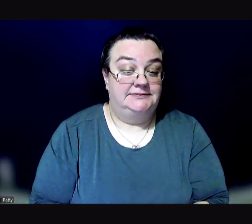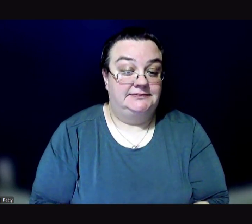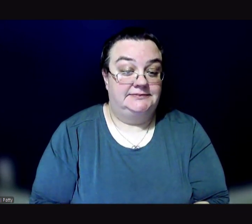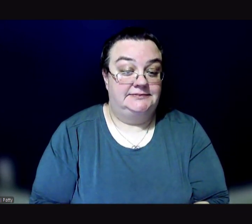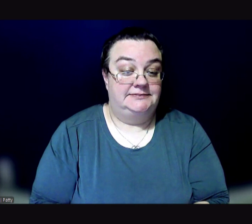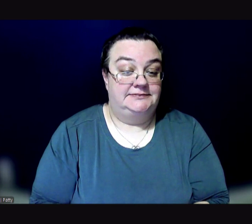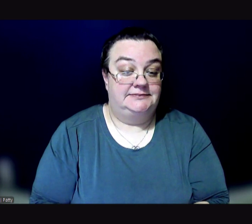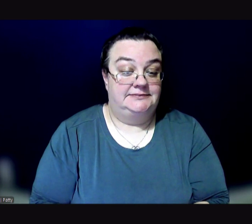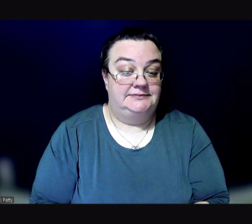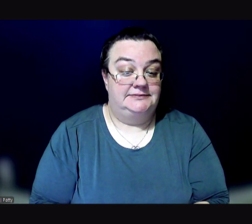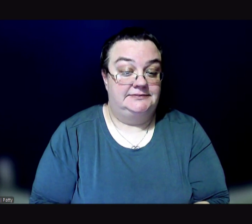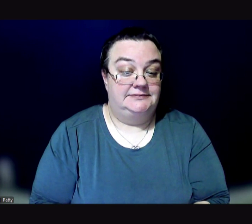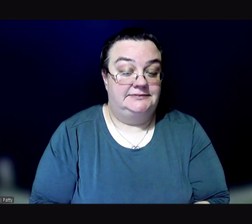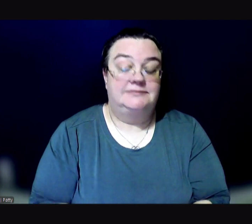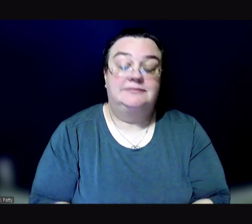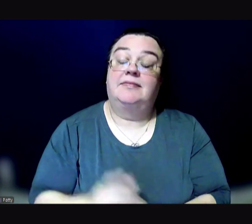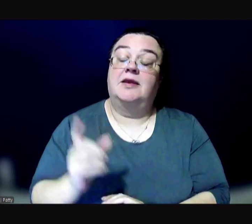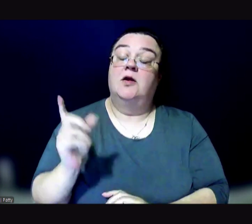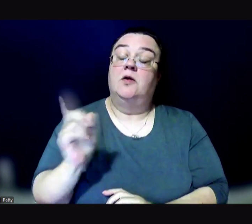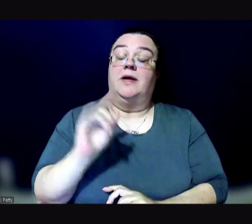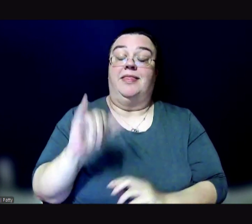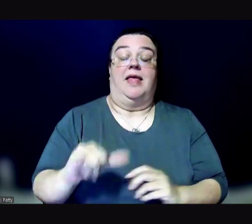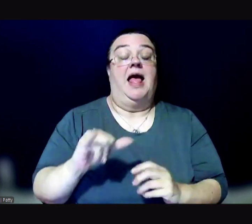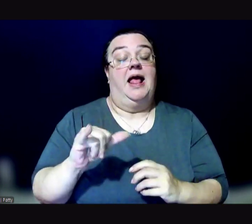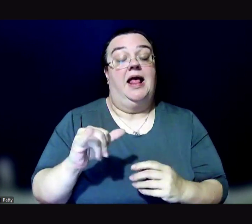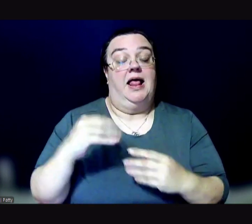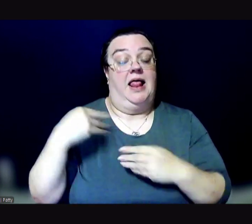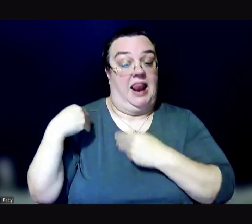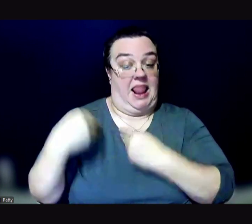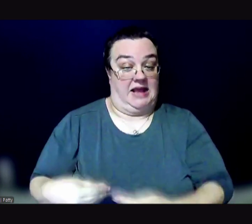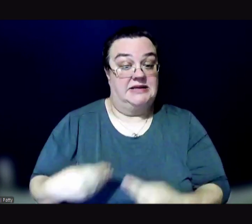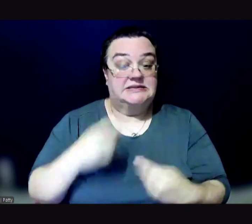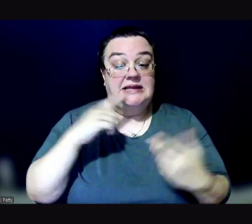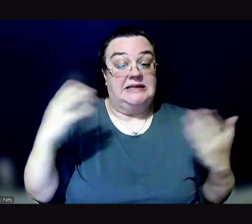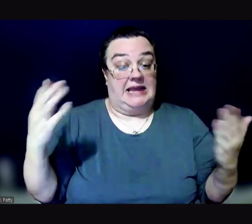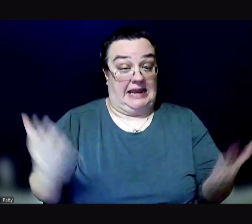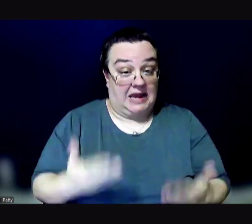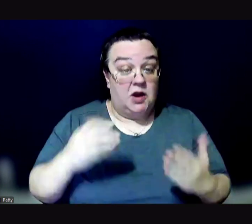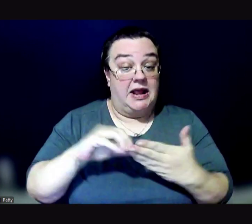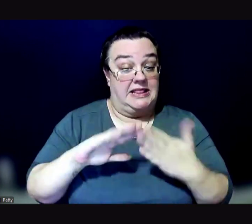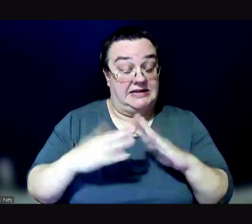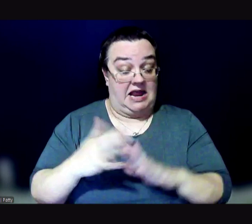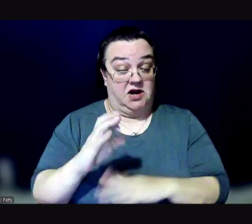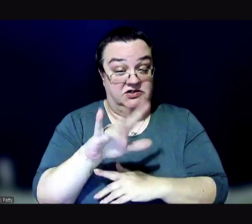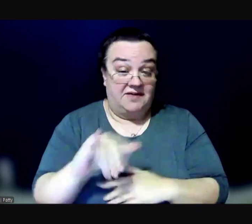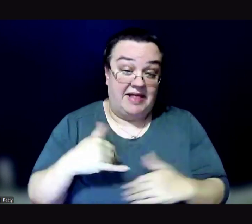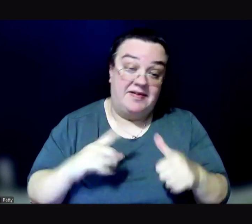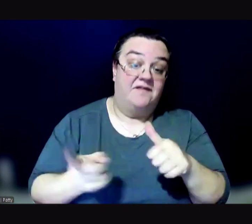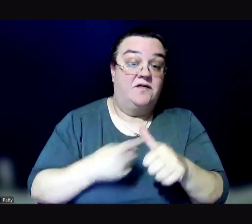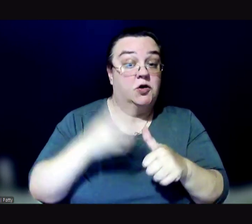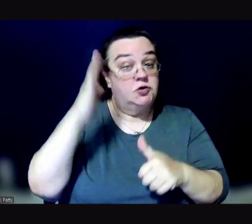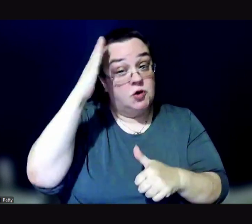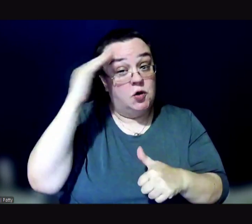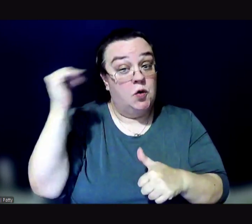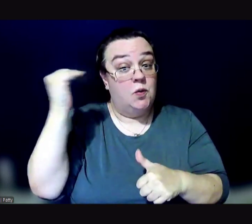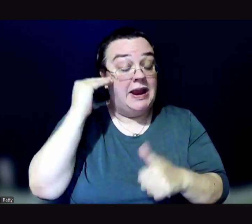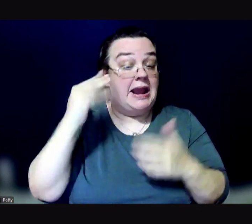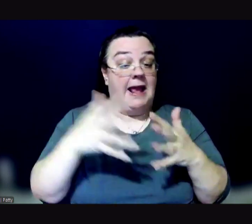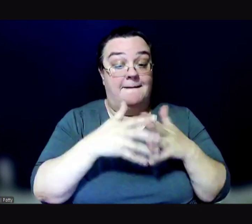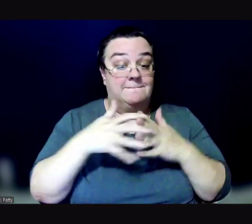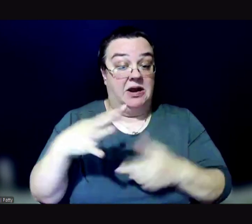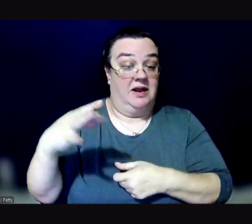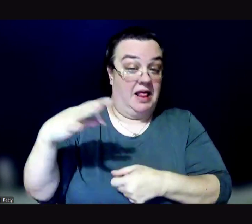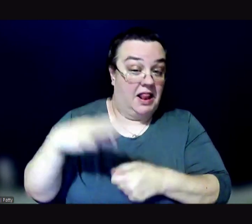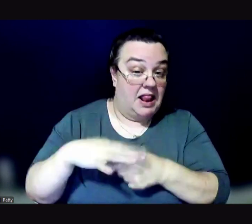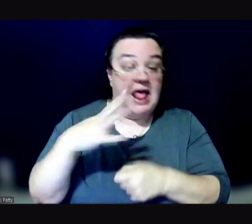And whereas the legacy of leadership and resilience applies right here in the town of Cheverly, having its first Korean American elected council member and vice mayor